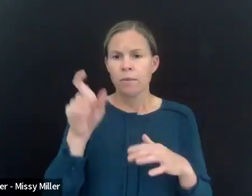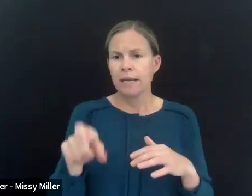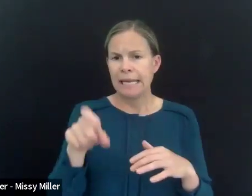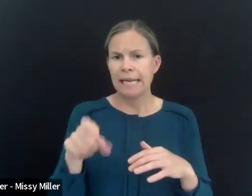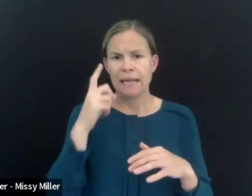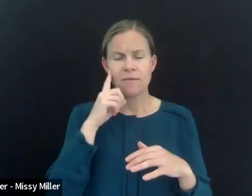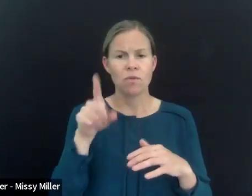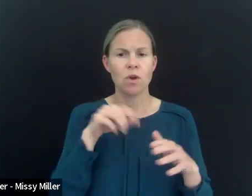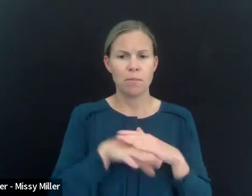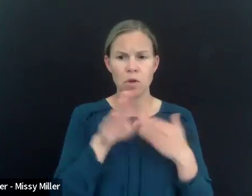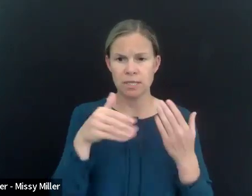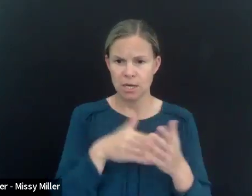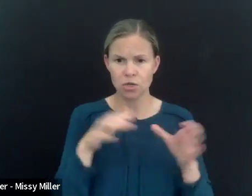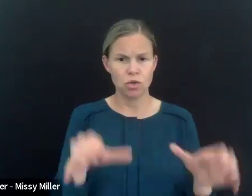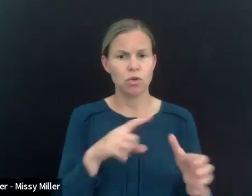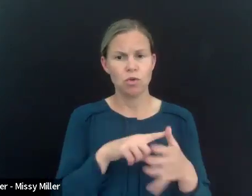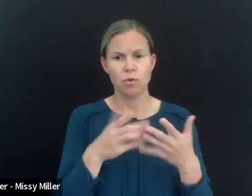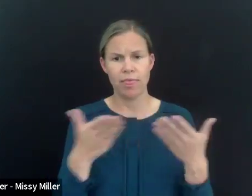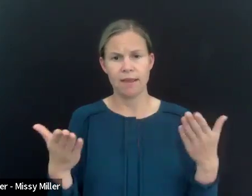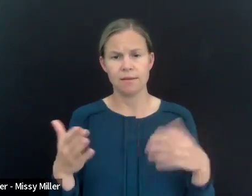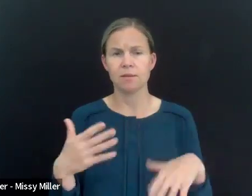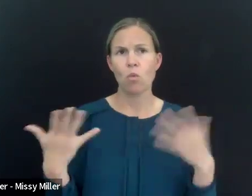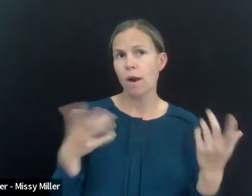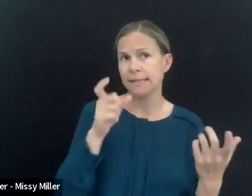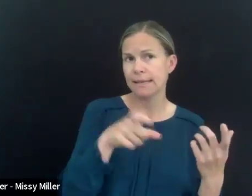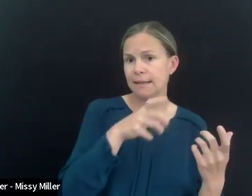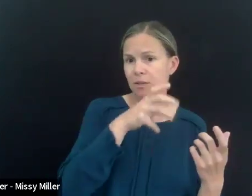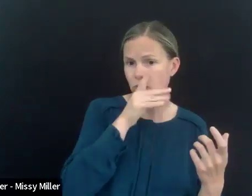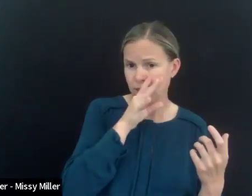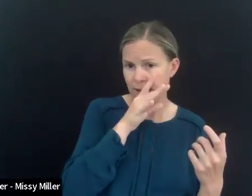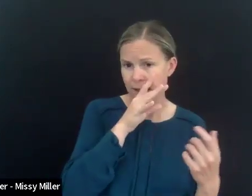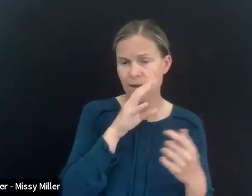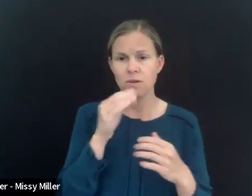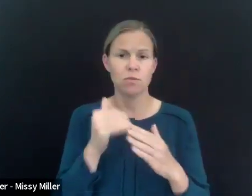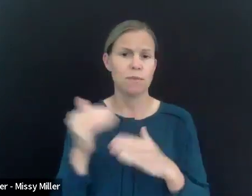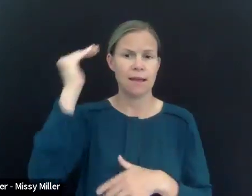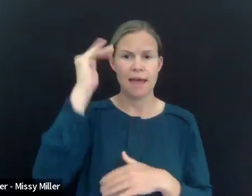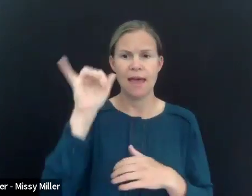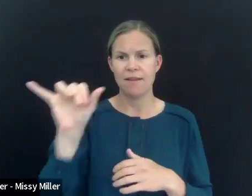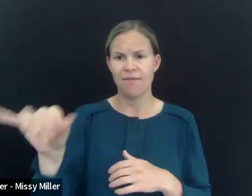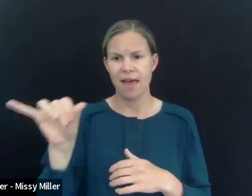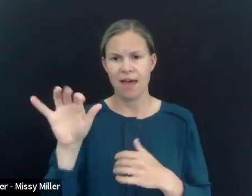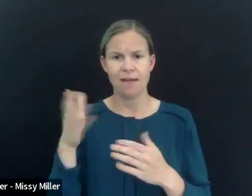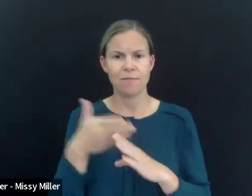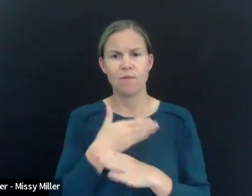centers, similar to what Indra was talking about? What does it need to say and be ahead of that curve before we even get there?